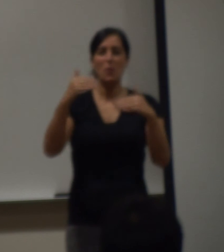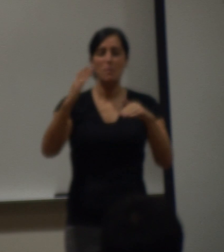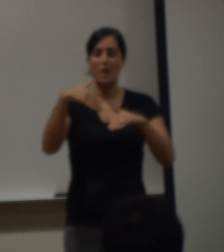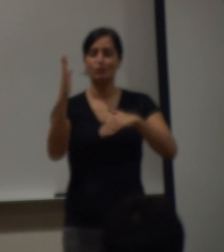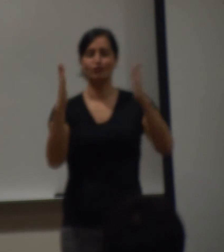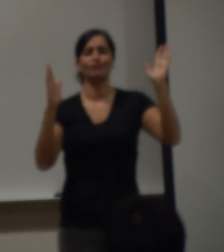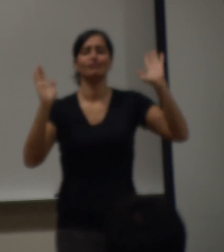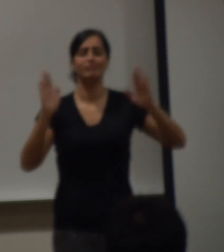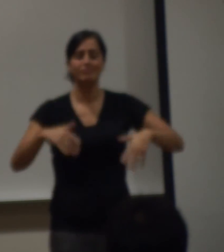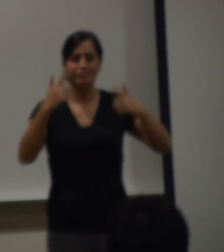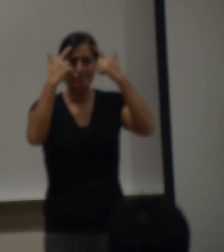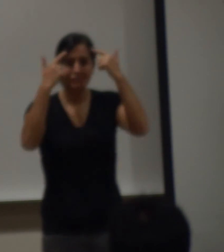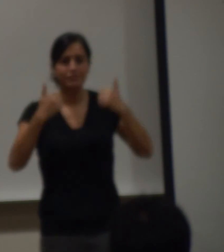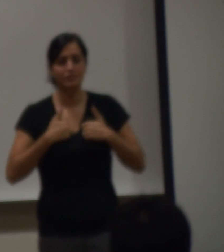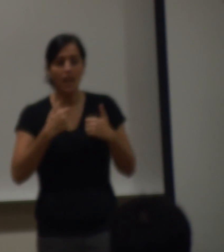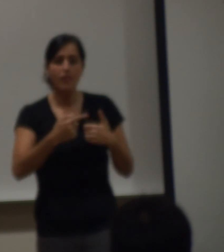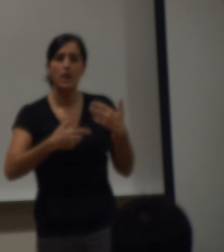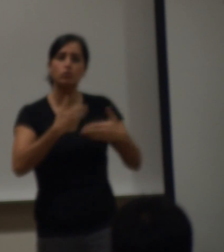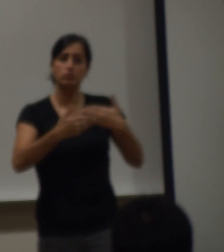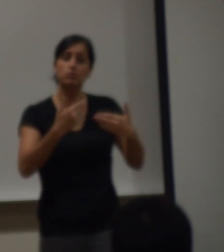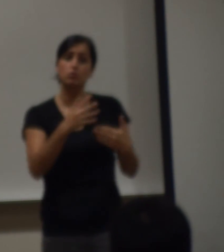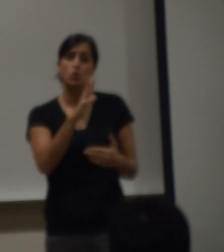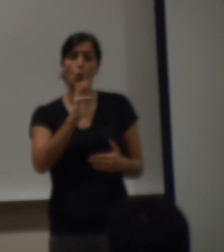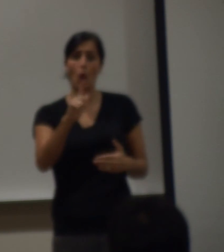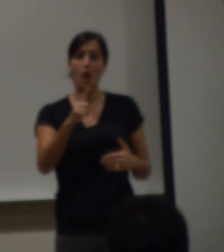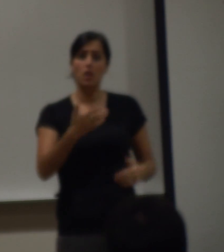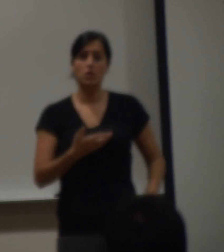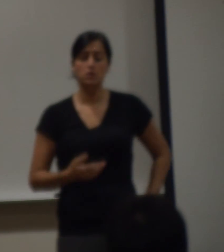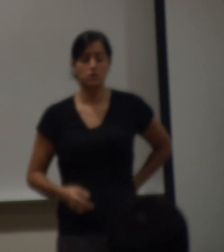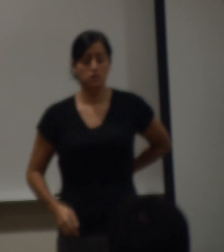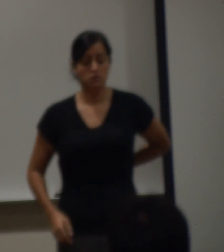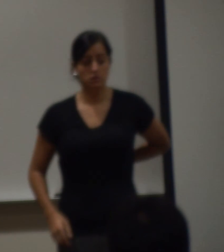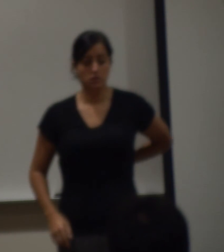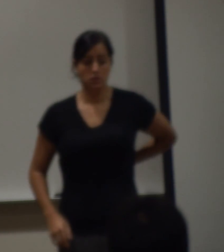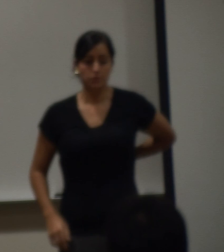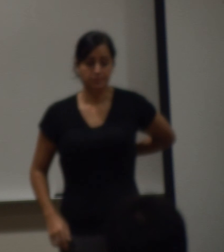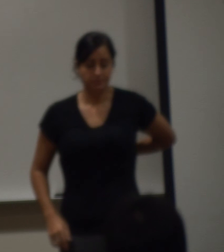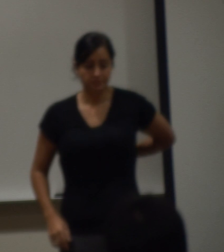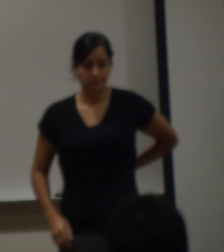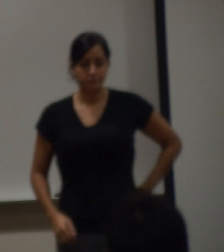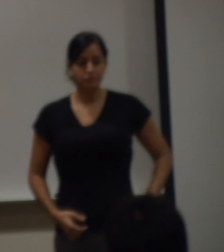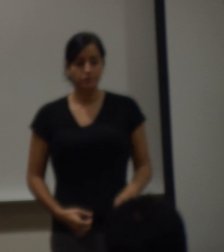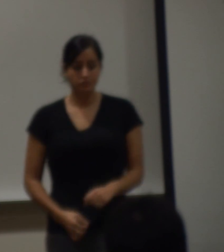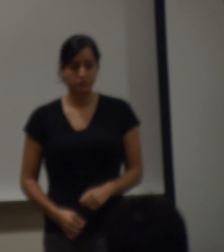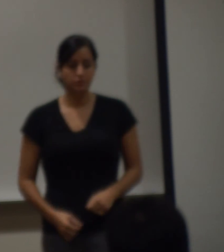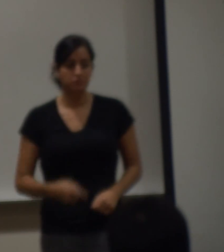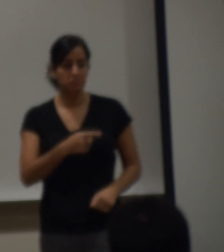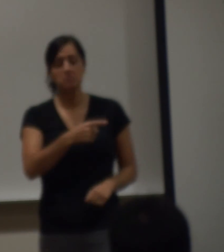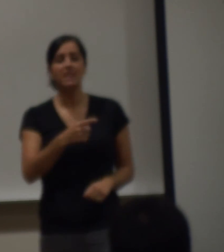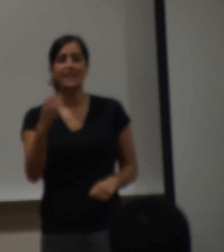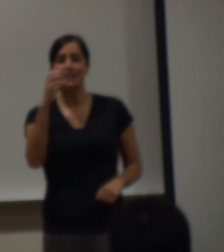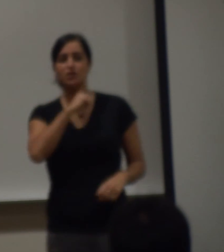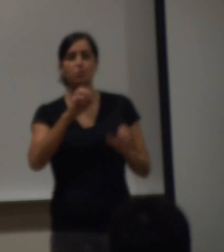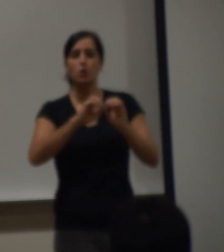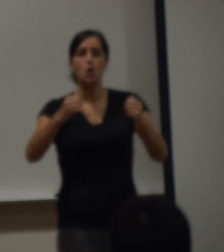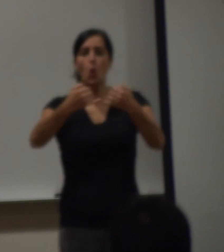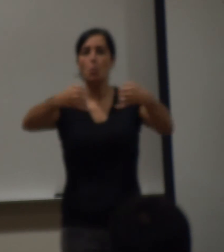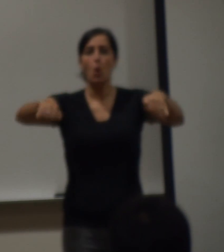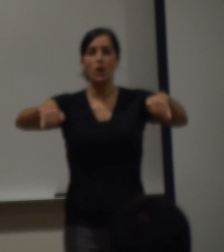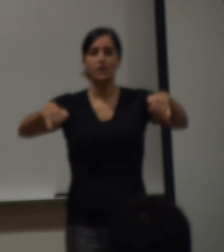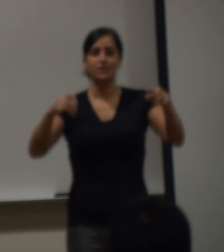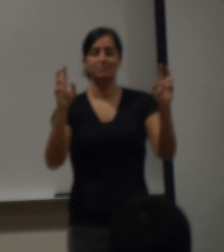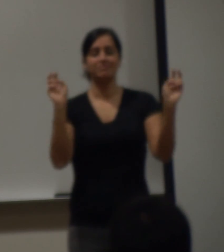able to do quite well with what essentially is for them a borderless global economy.